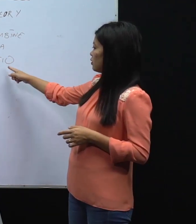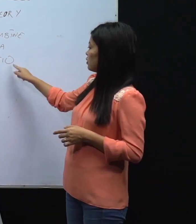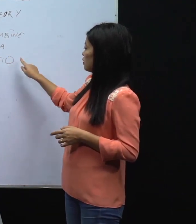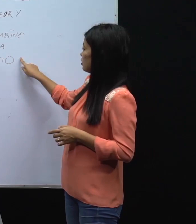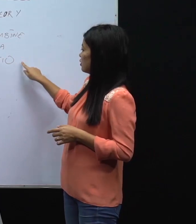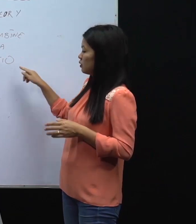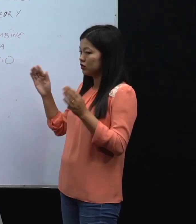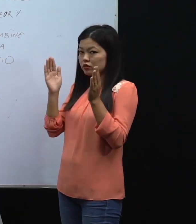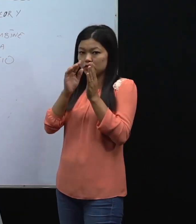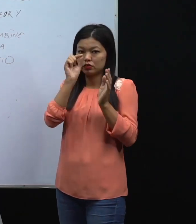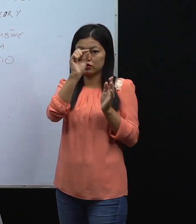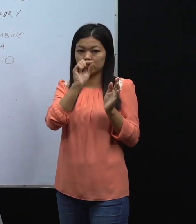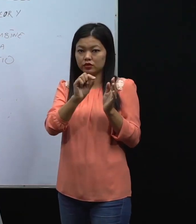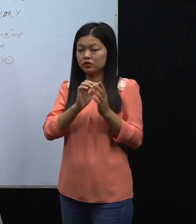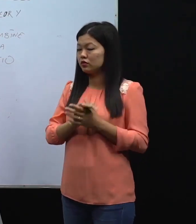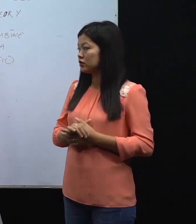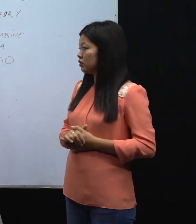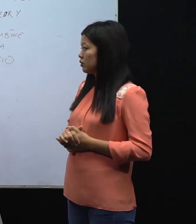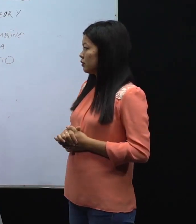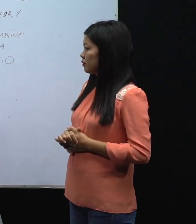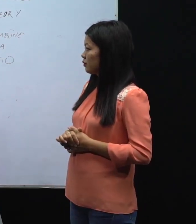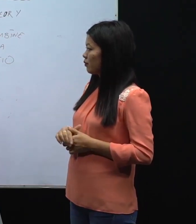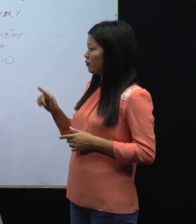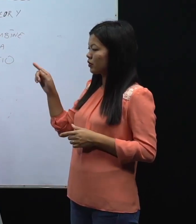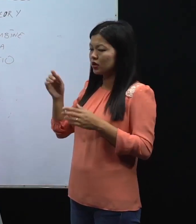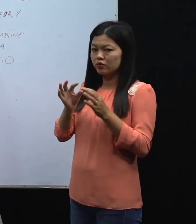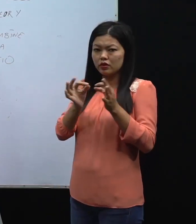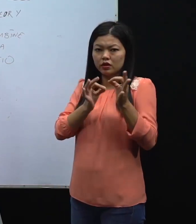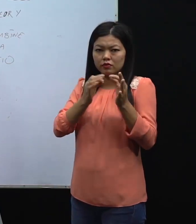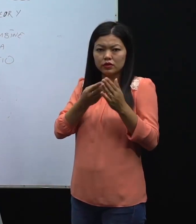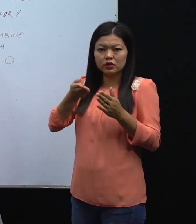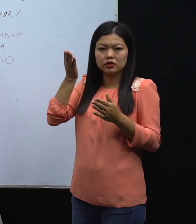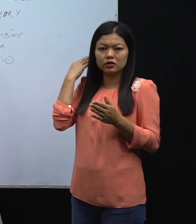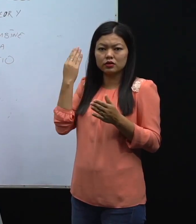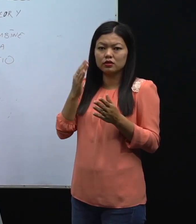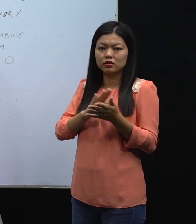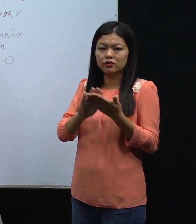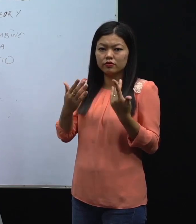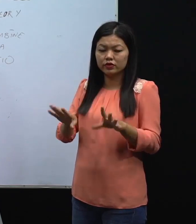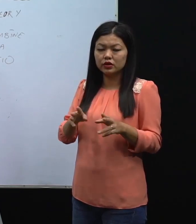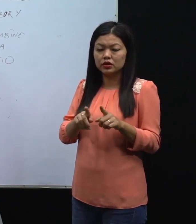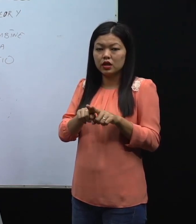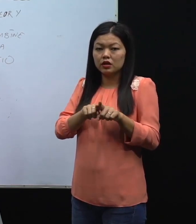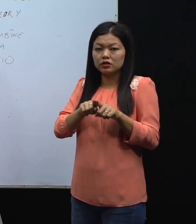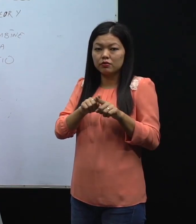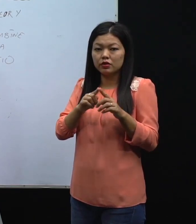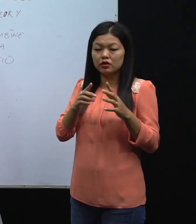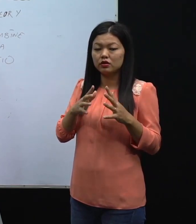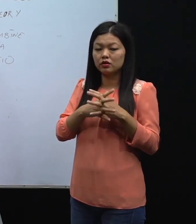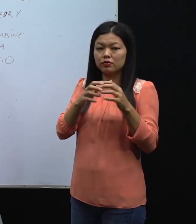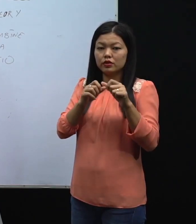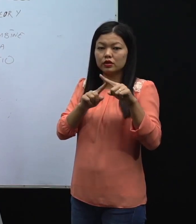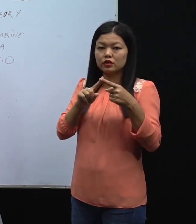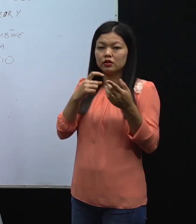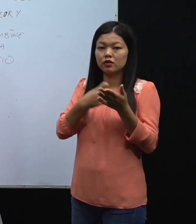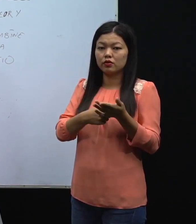Clear? So students, like this is also I've explained yesterday, I've taken example of water, right? Now suppose if we